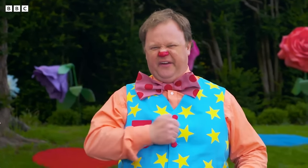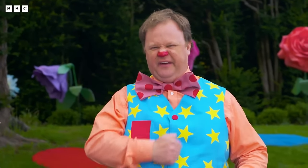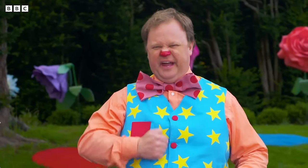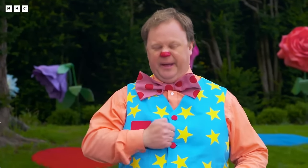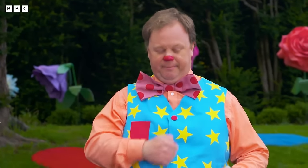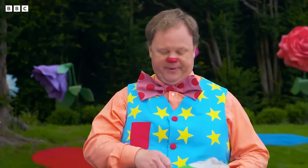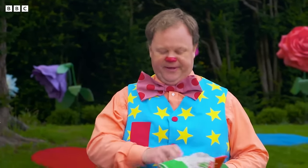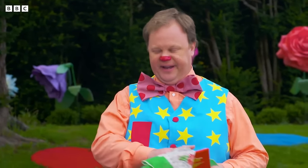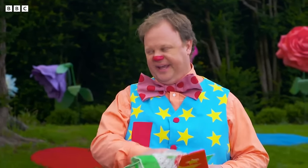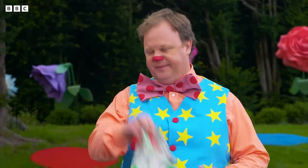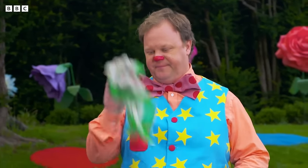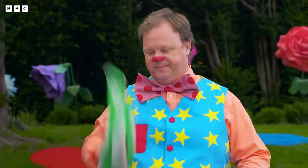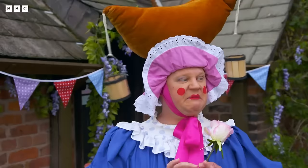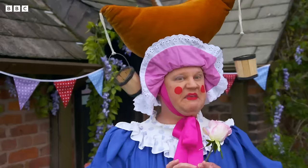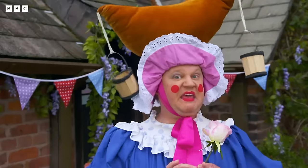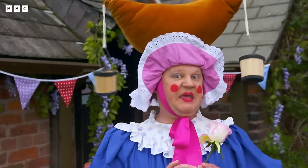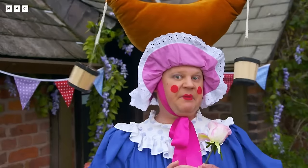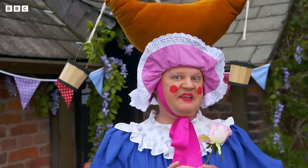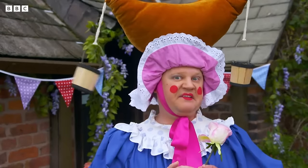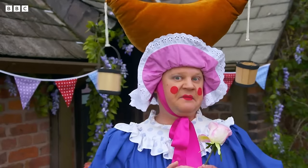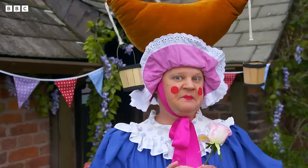Sorry, Aunt Polly. Keep it.